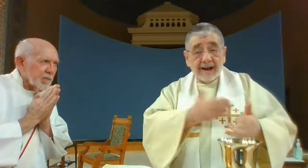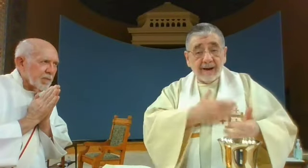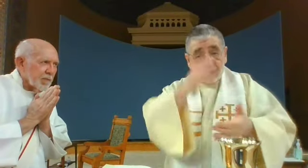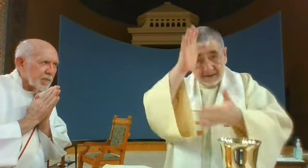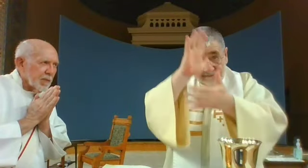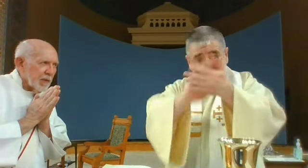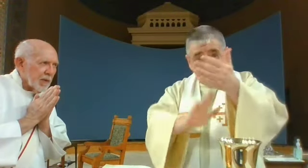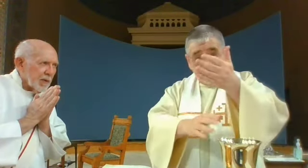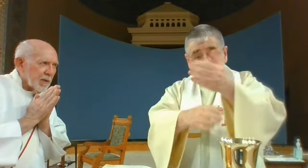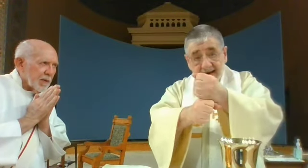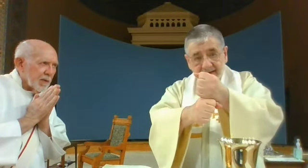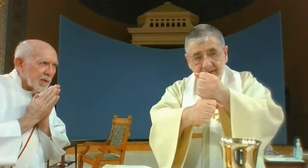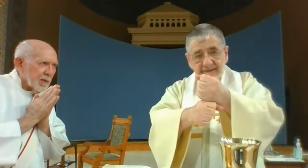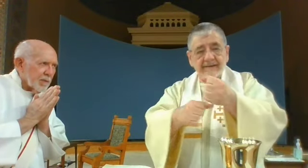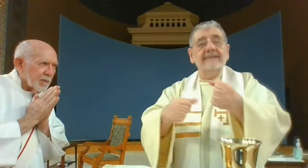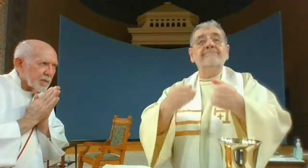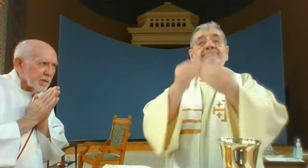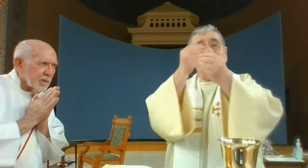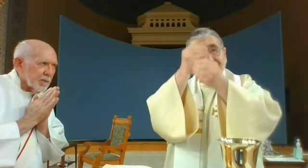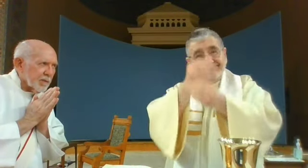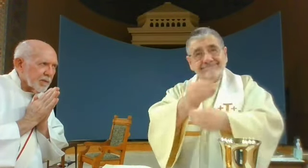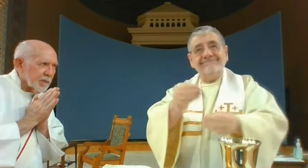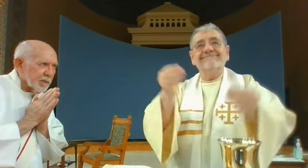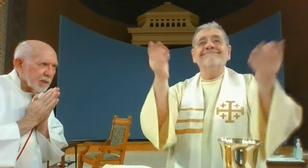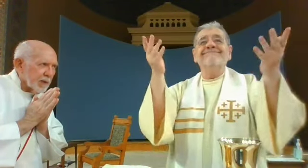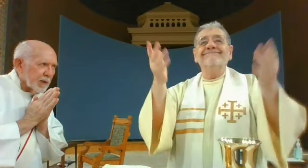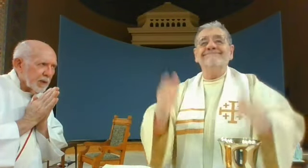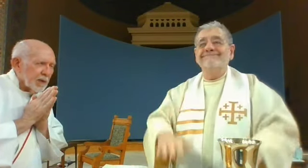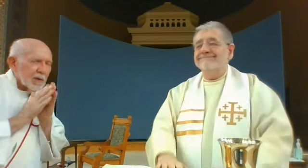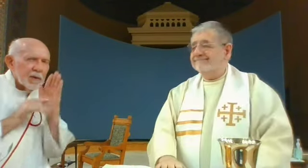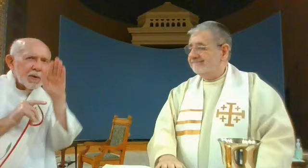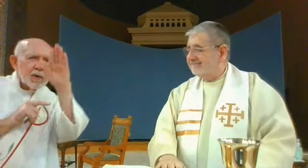Now, we proclaim the mystery of our faith.